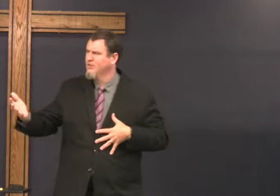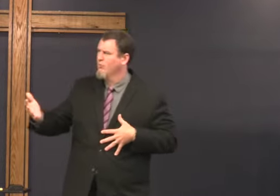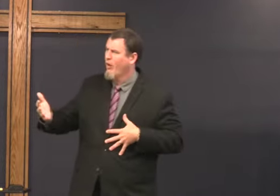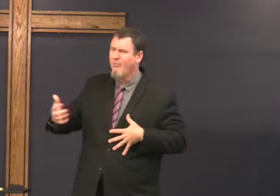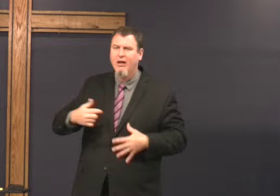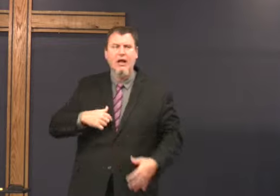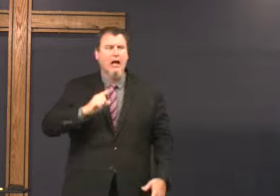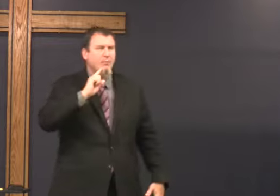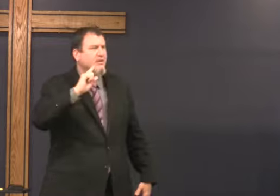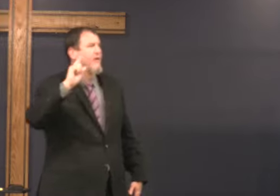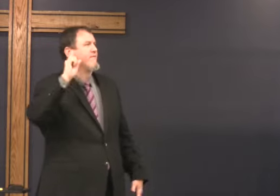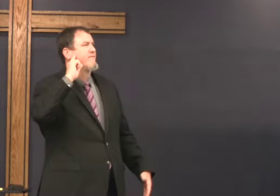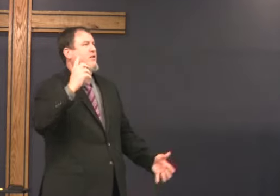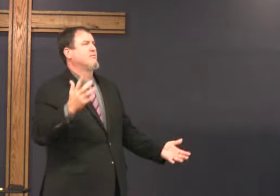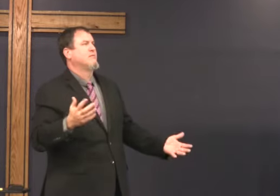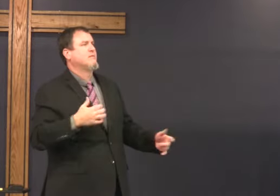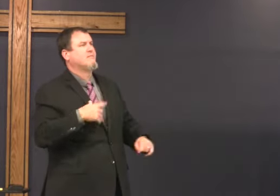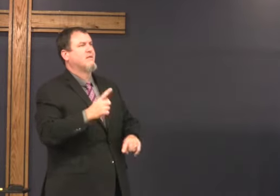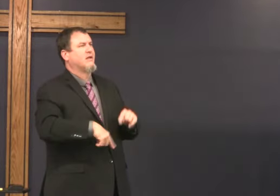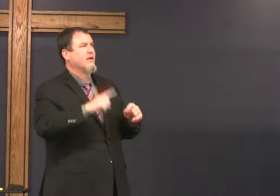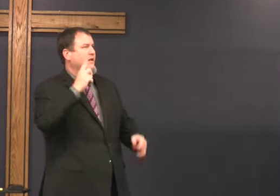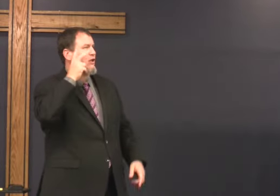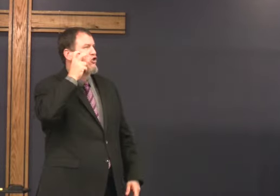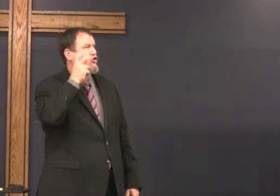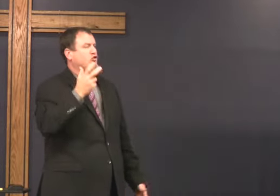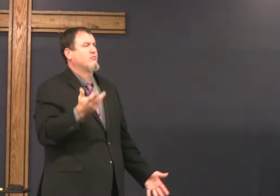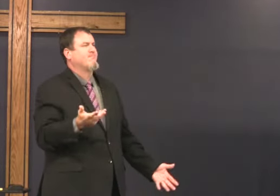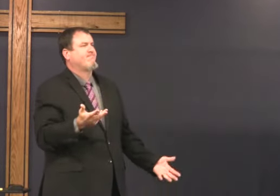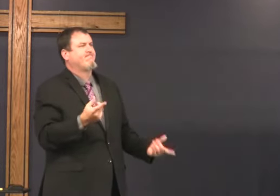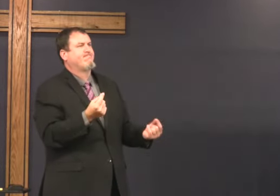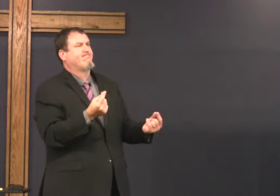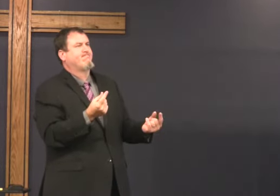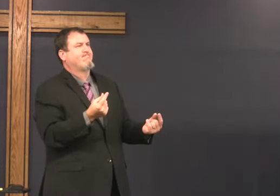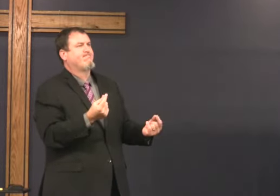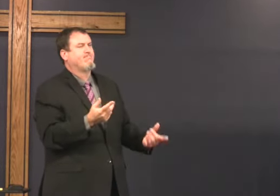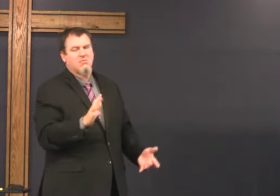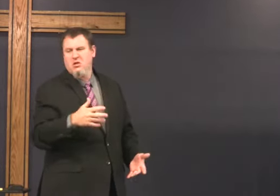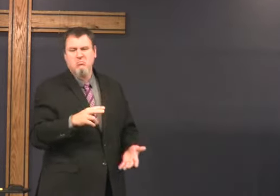Wait, I'm deaf. I can't hear. What do we do?